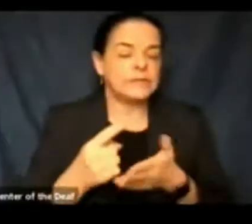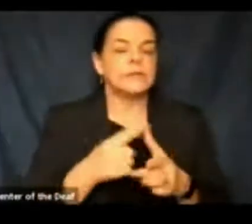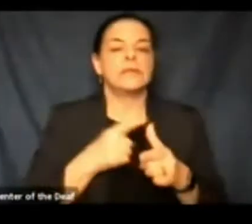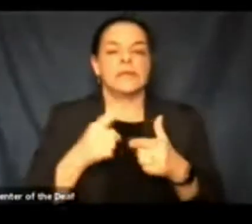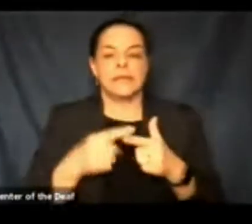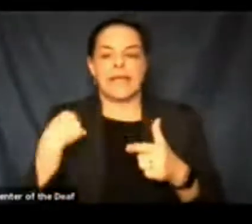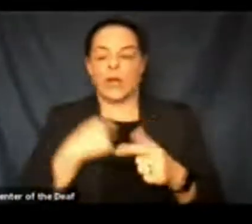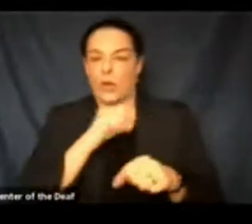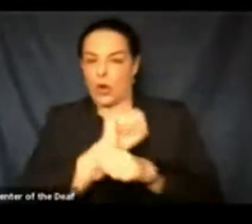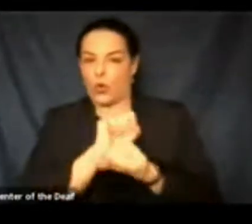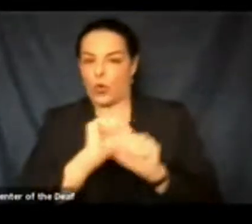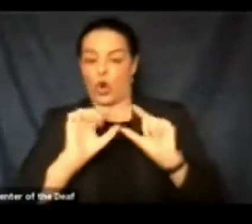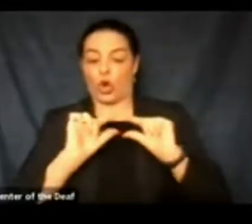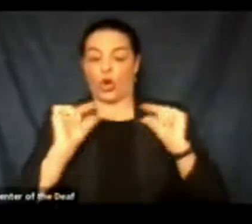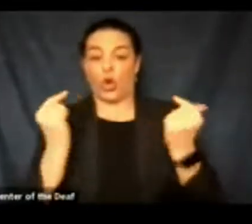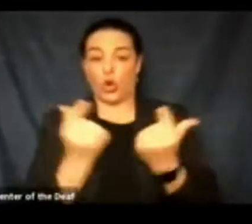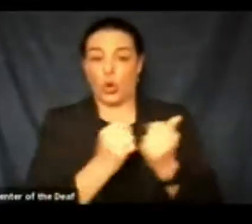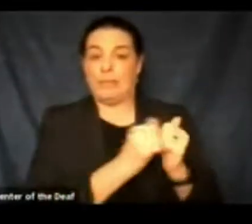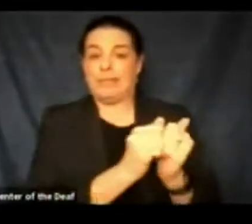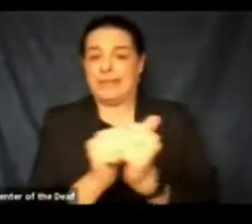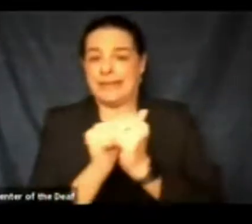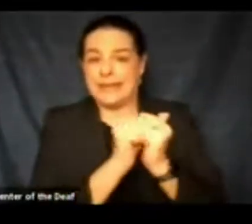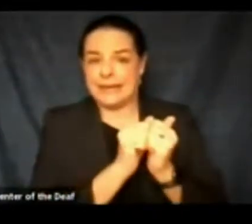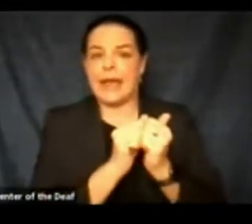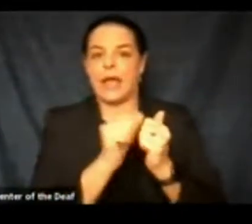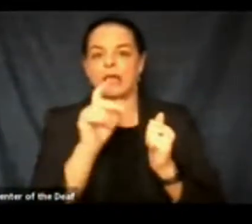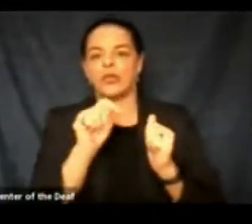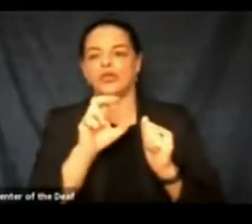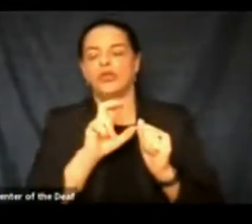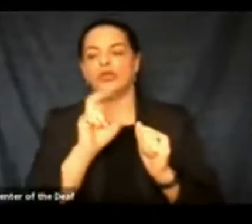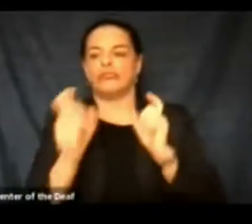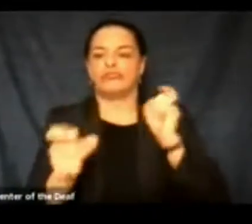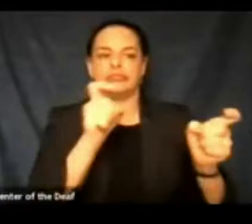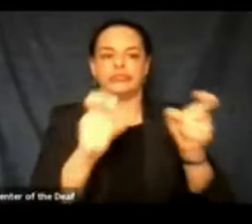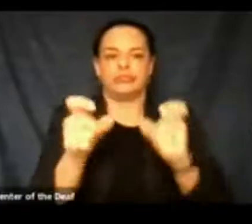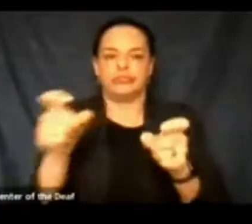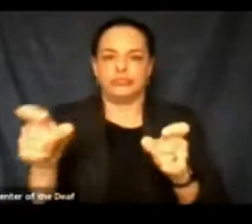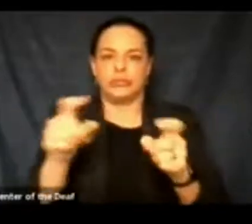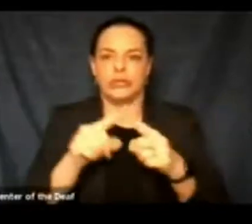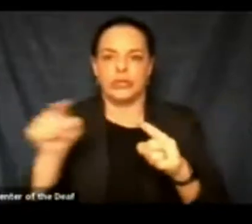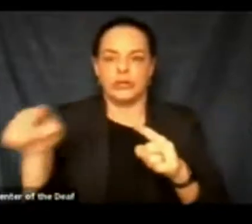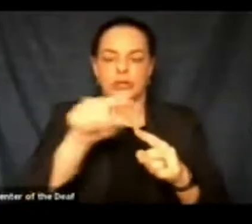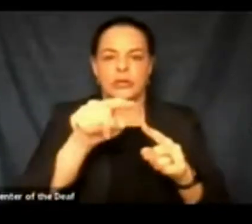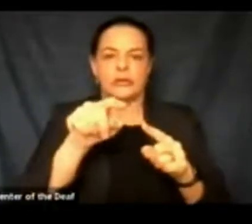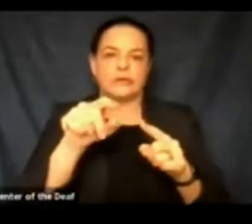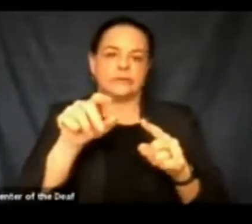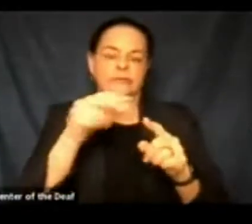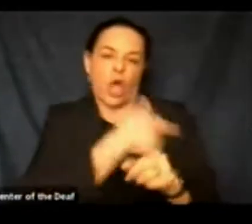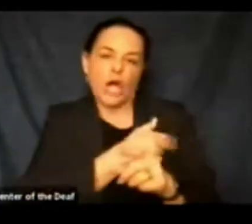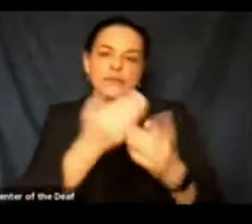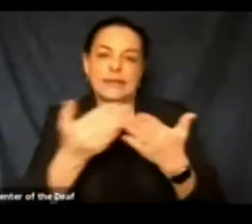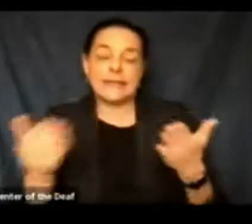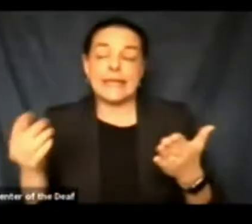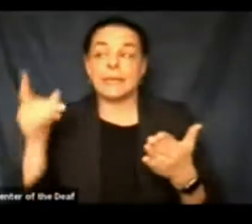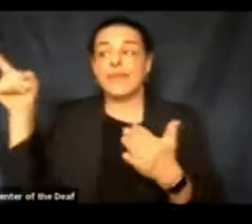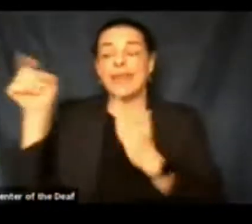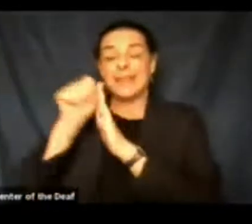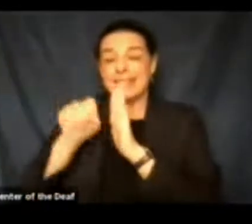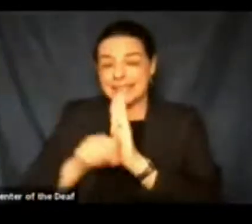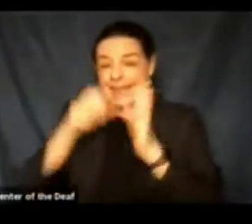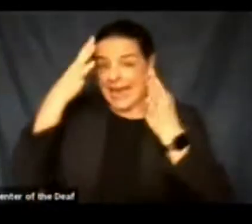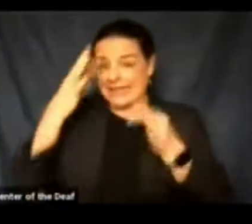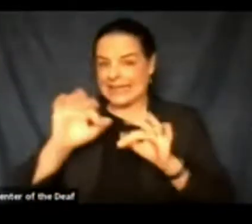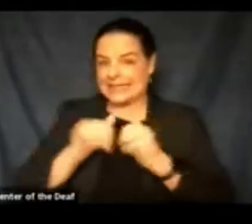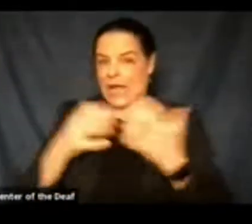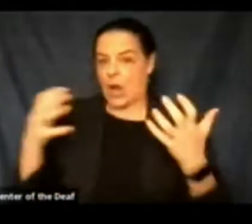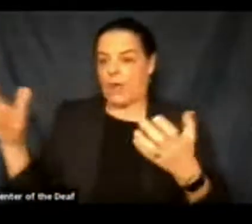We work as a group to make those allocations together. The state's deciding how much that we get coming into the community. And